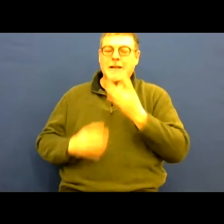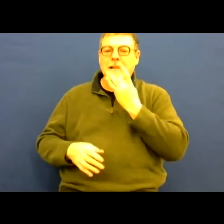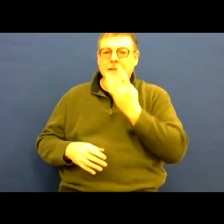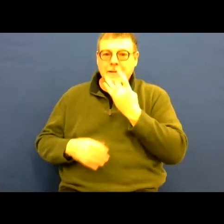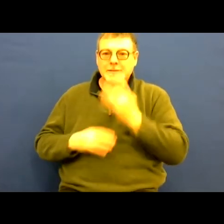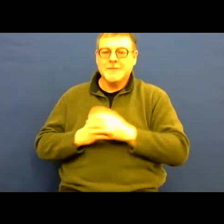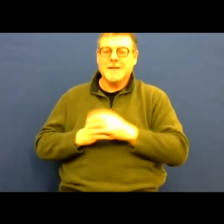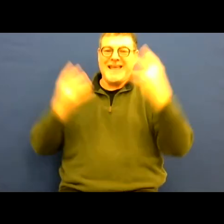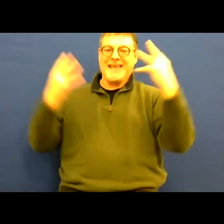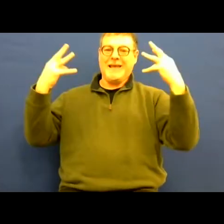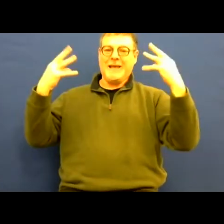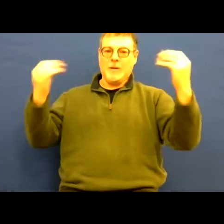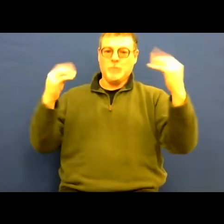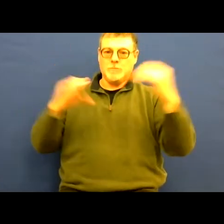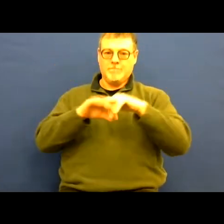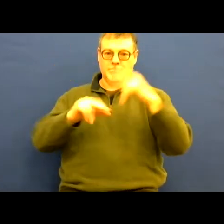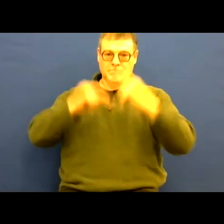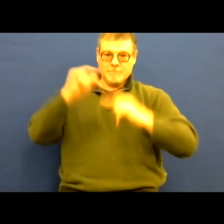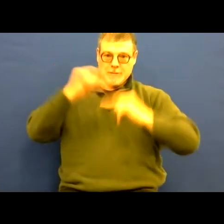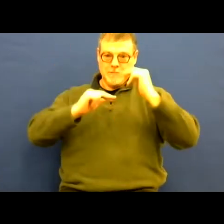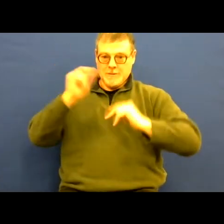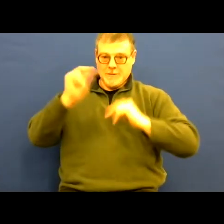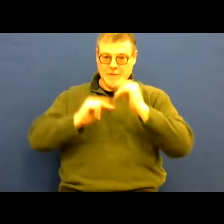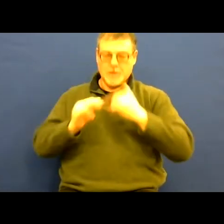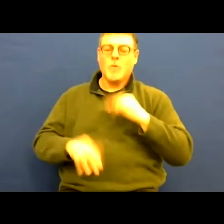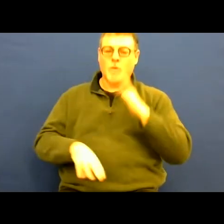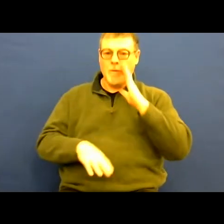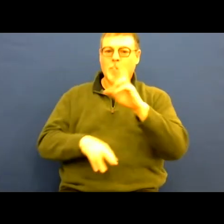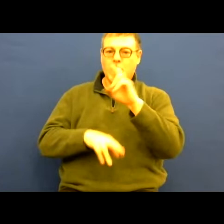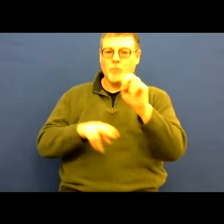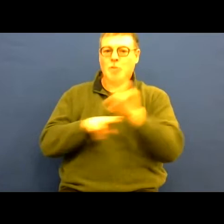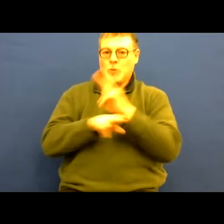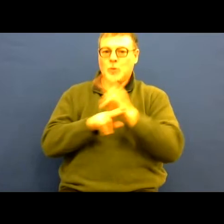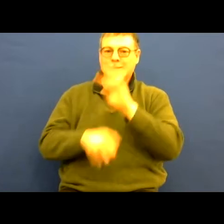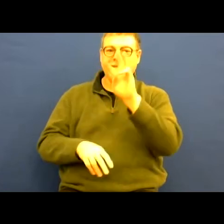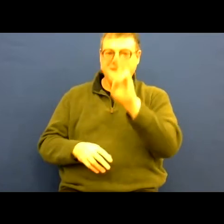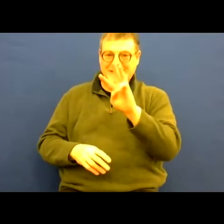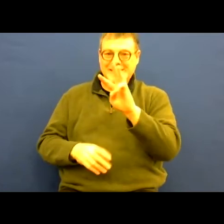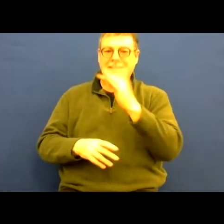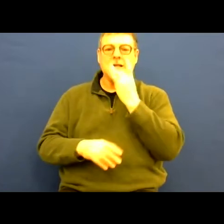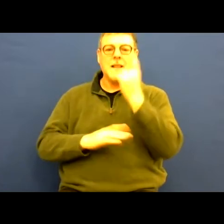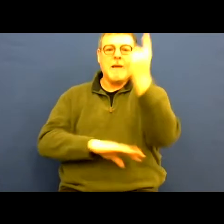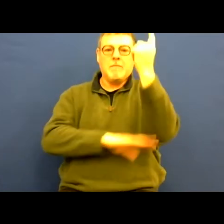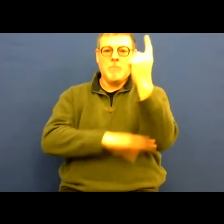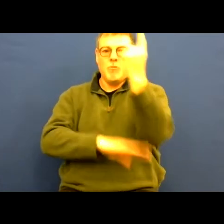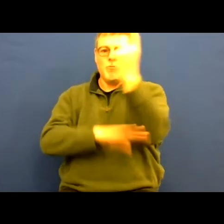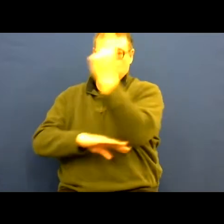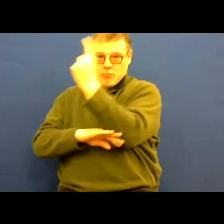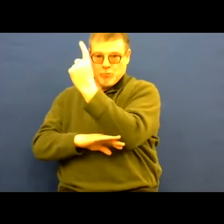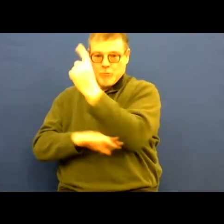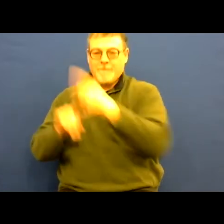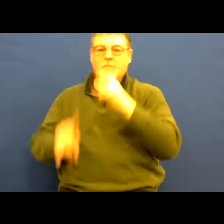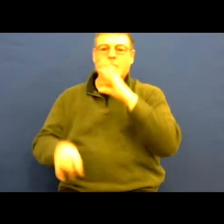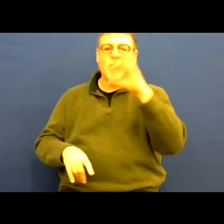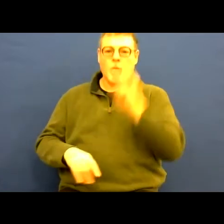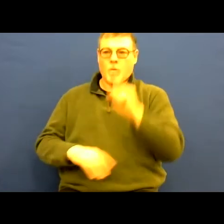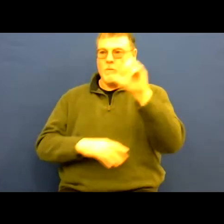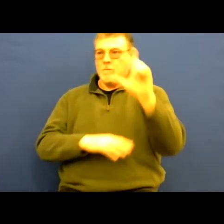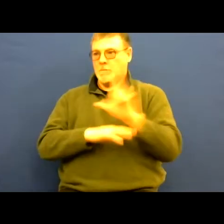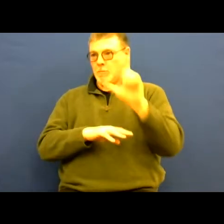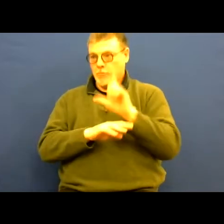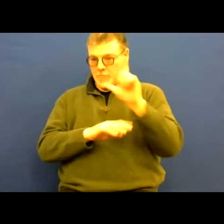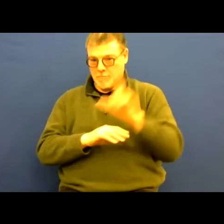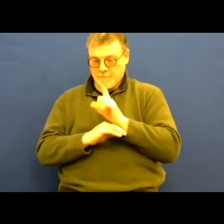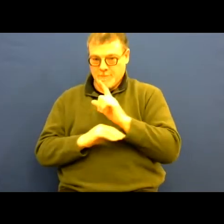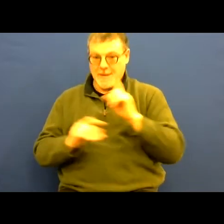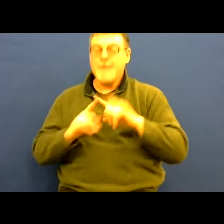lights outside the building itself. So we're reusing 6 of the light poles from the old library,